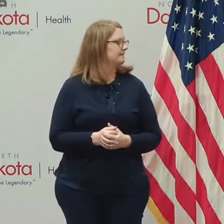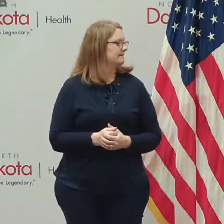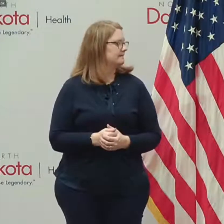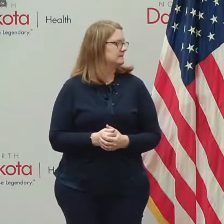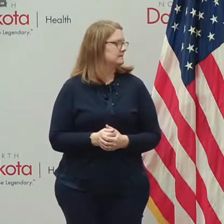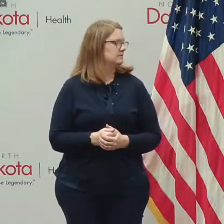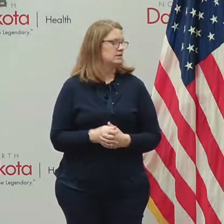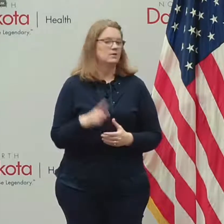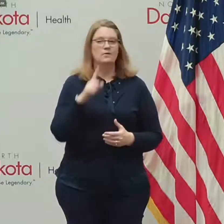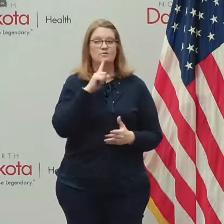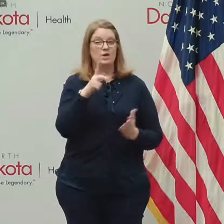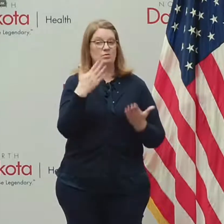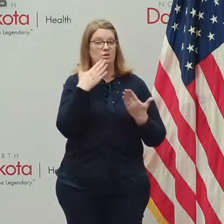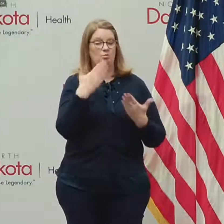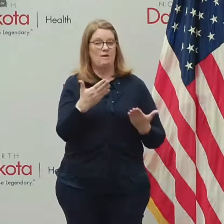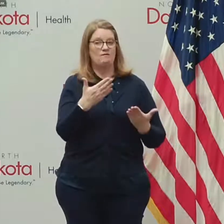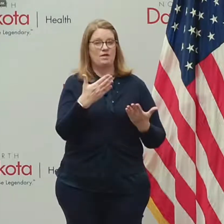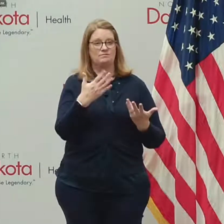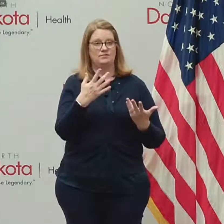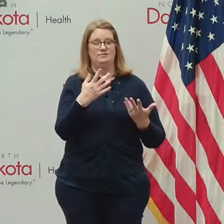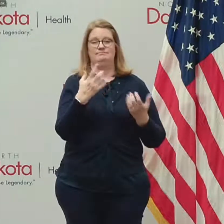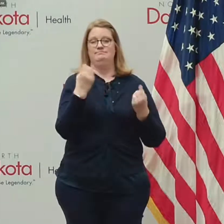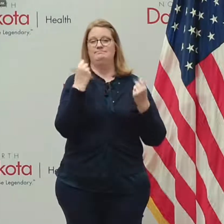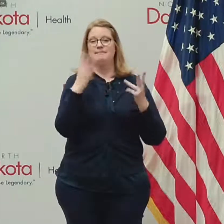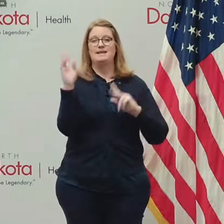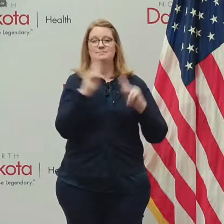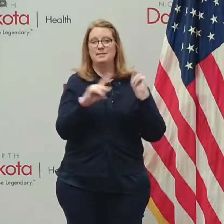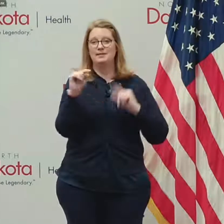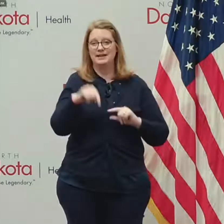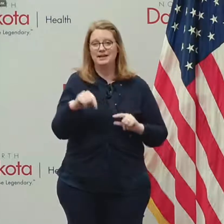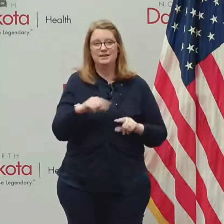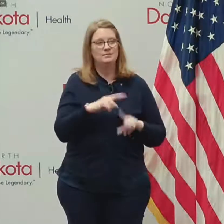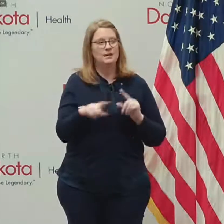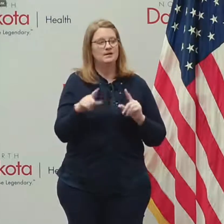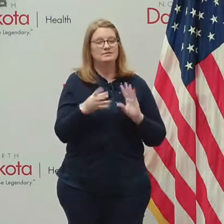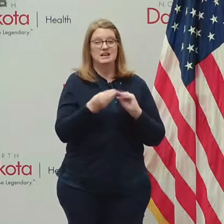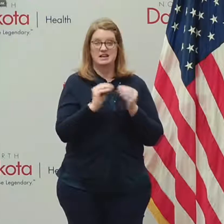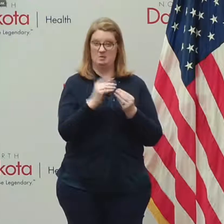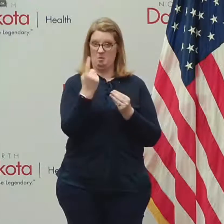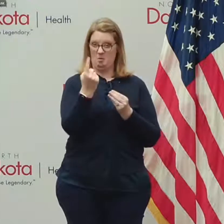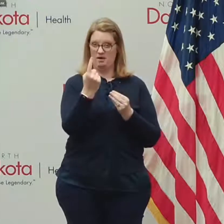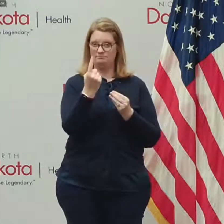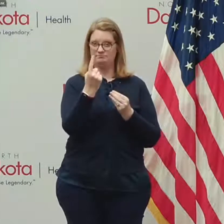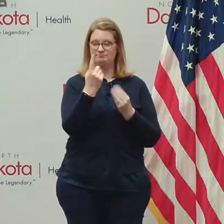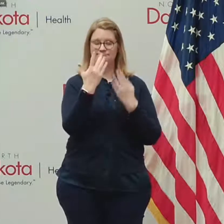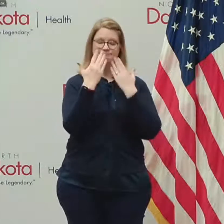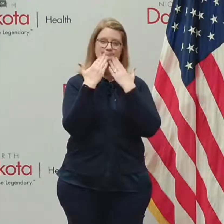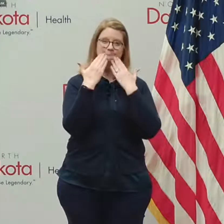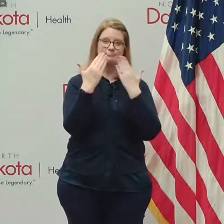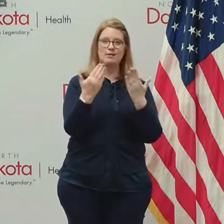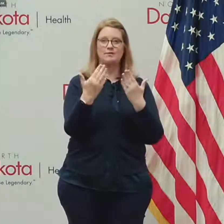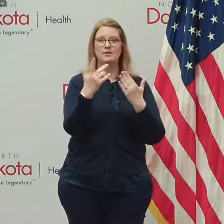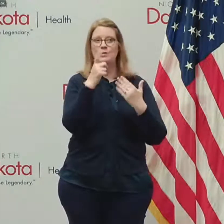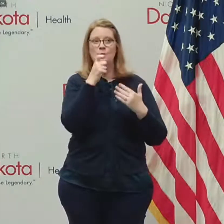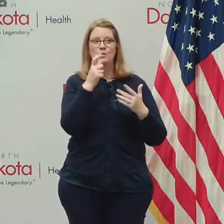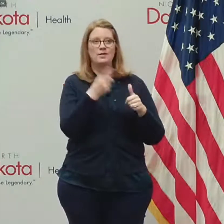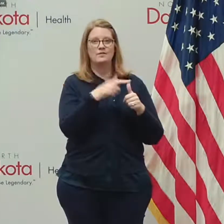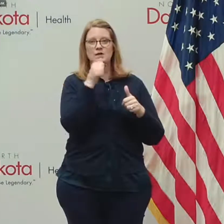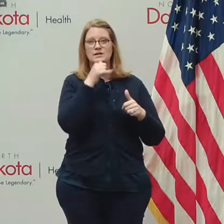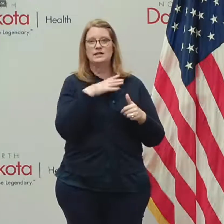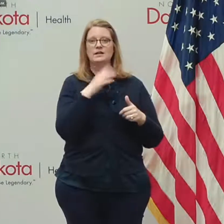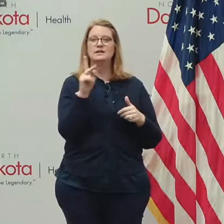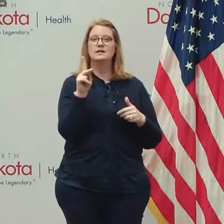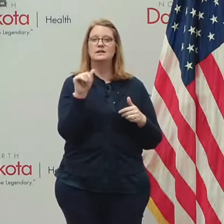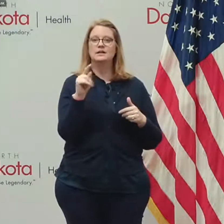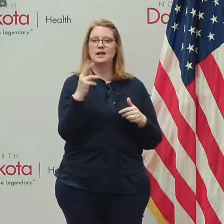I'm grateful for all kinds of people in North Dakota, but probably number one on my list, it has to be the First Lady, Catherine